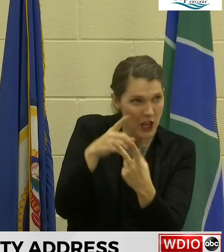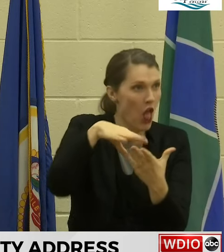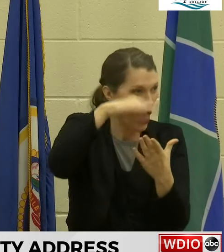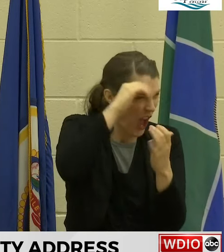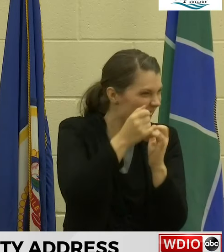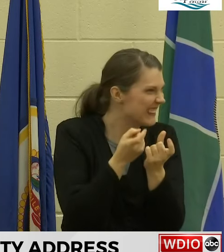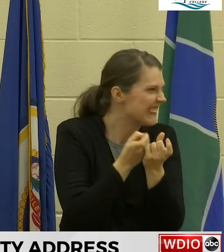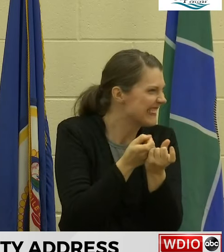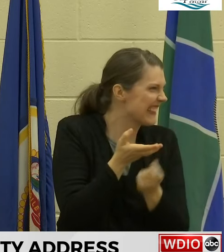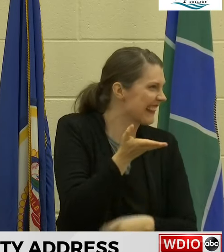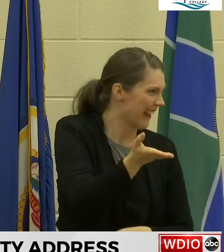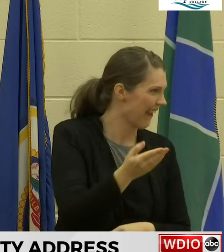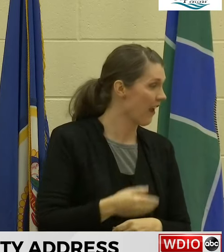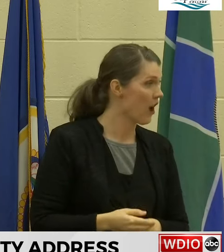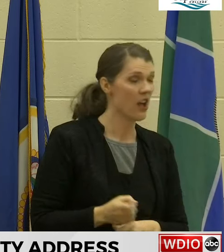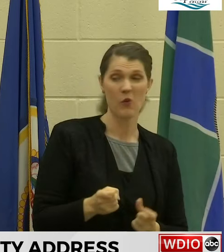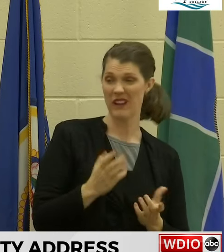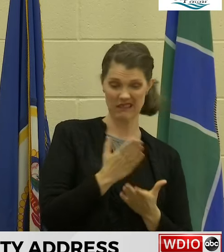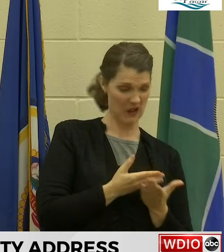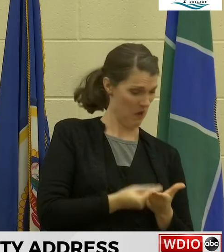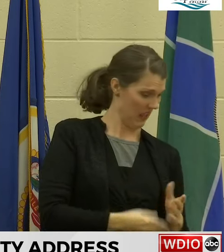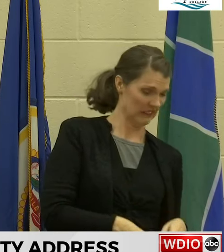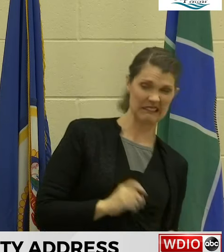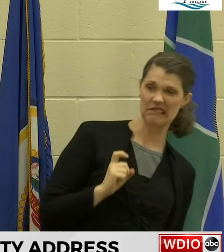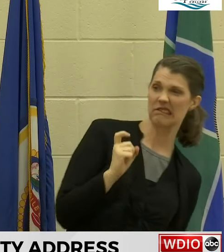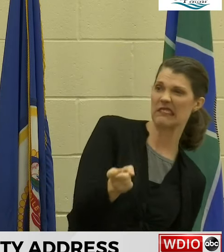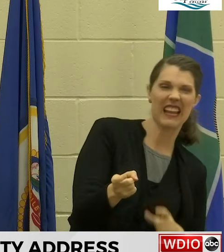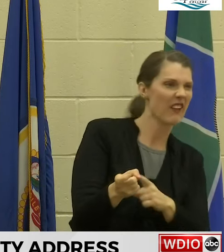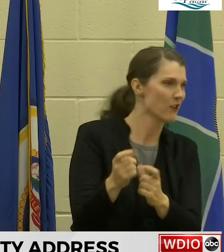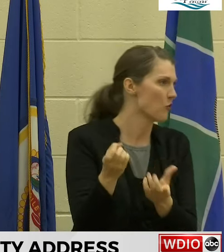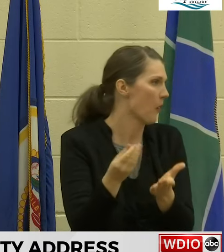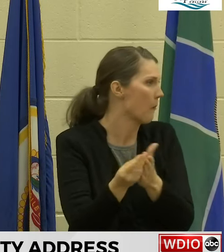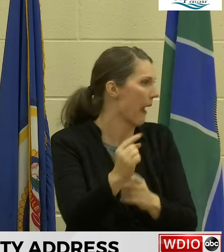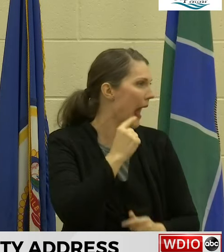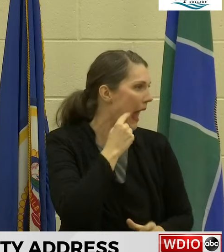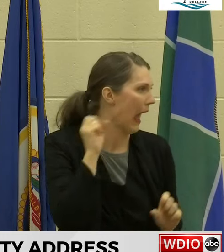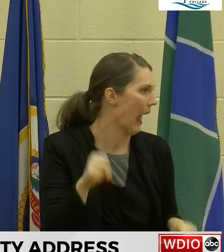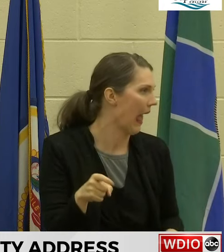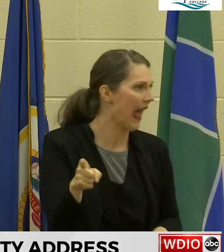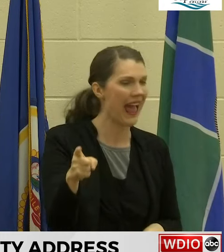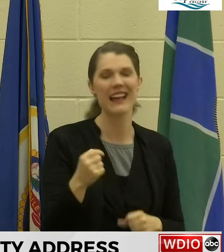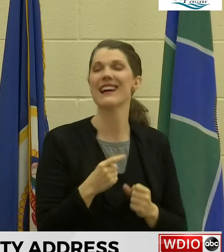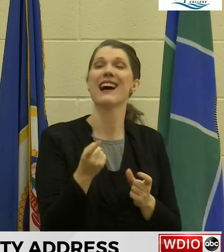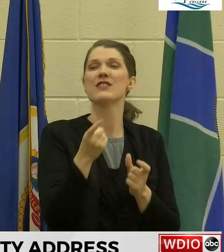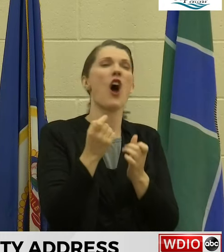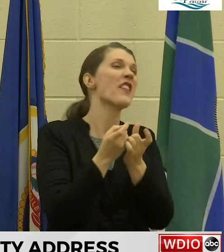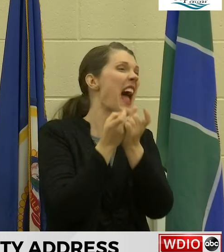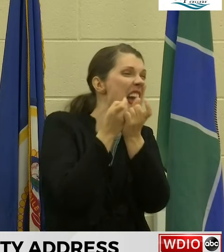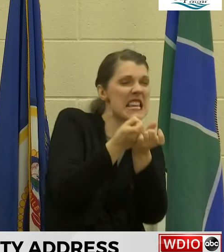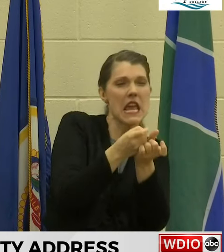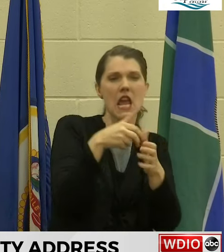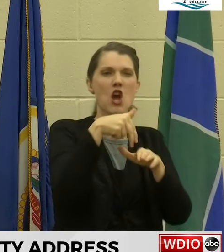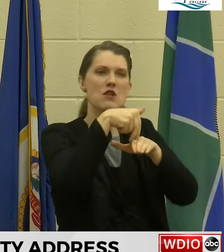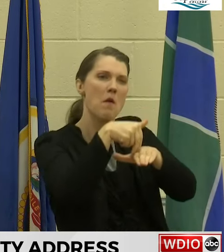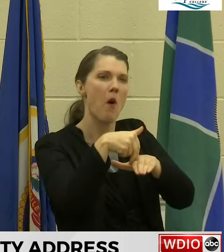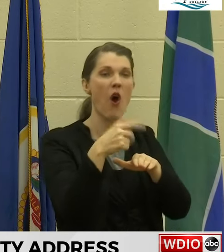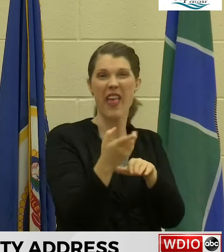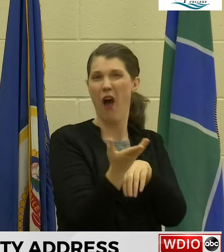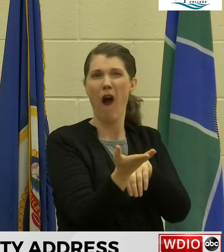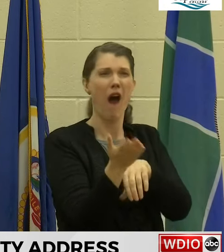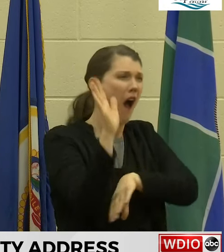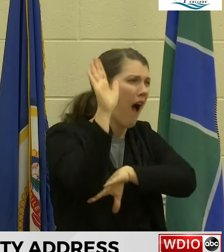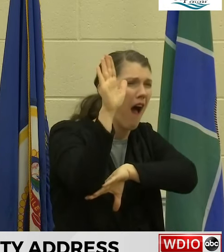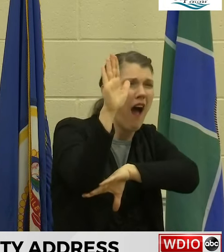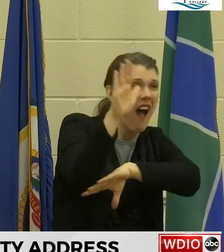park. We'd send them off with 75 cents for gummy bears. They would ski or snowboard all afternoon and